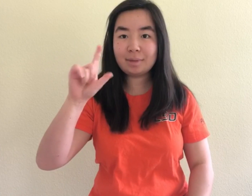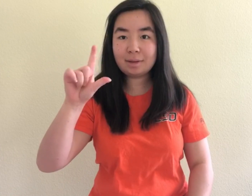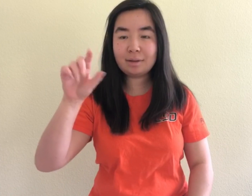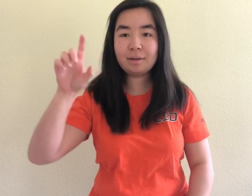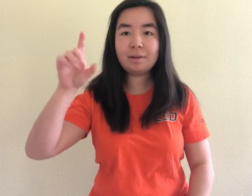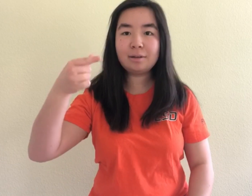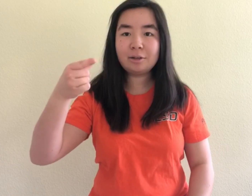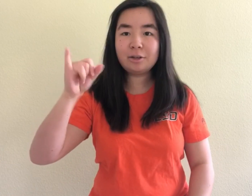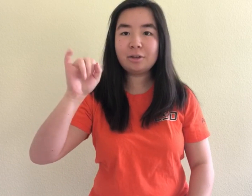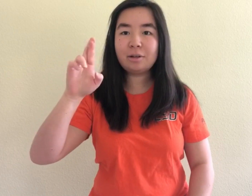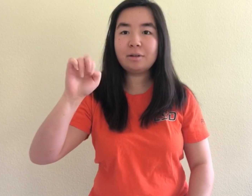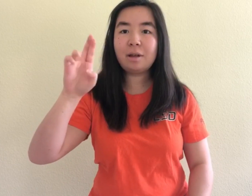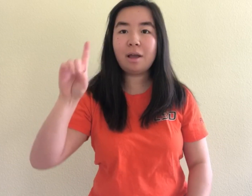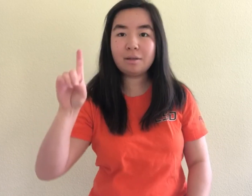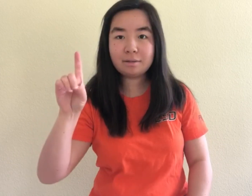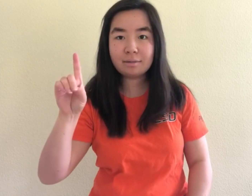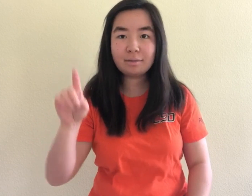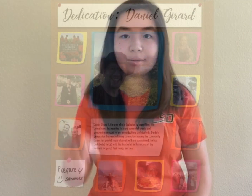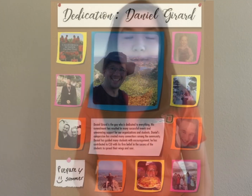and Daniel Girard.